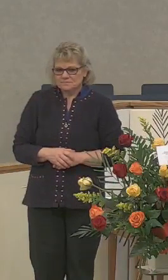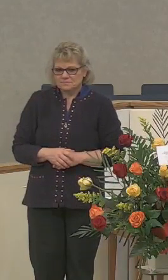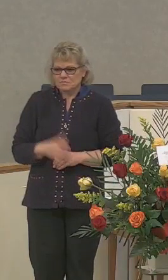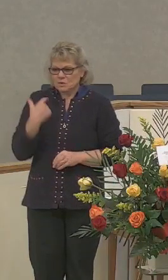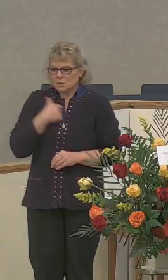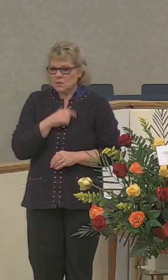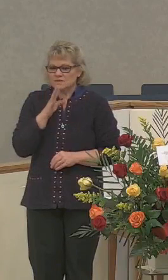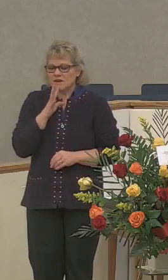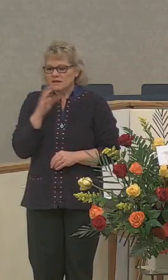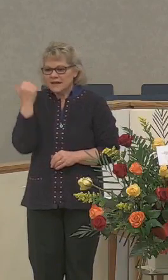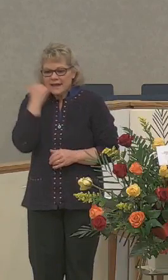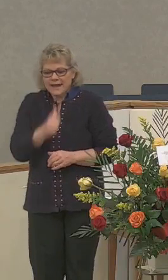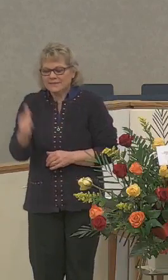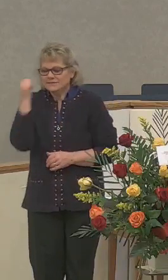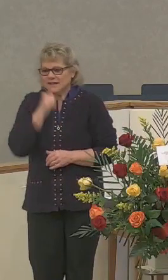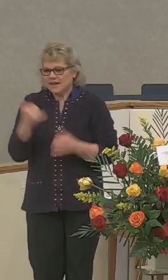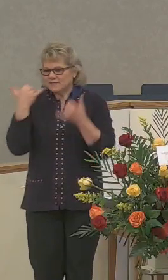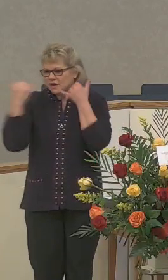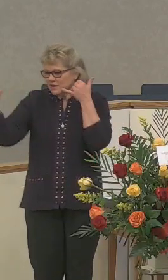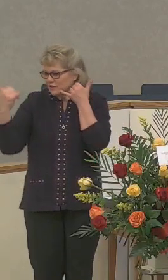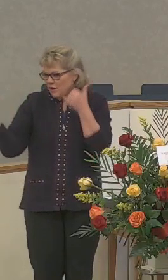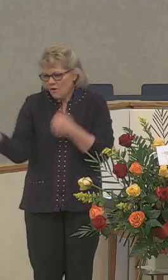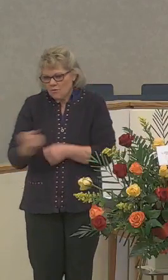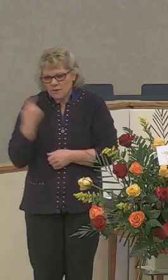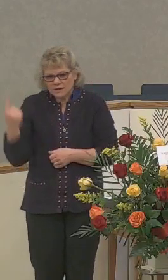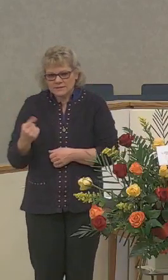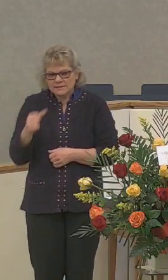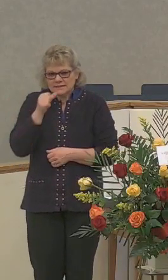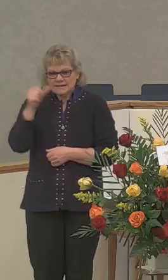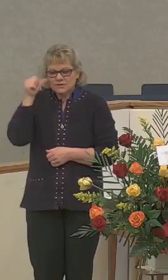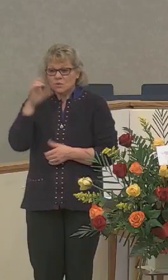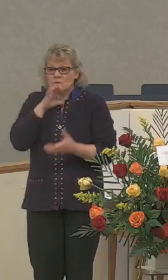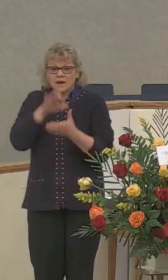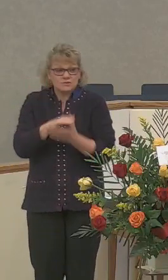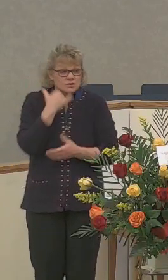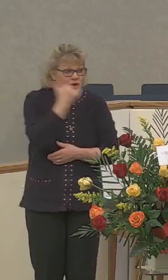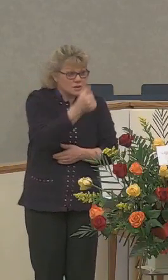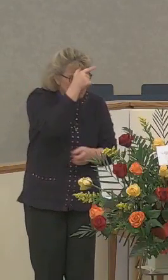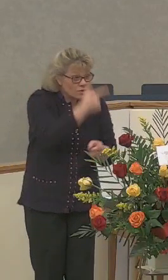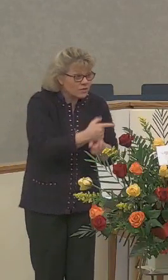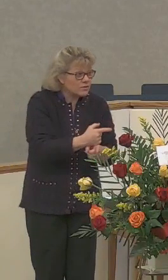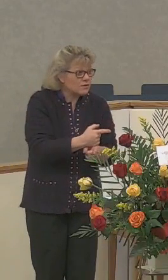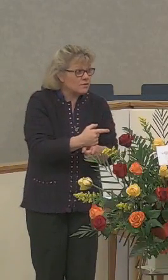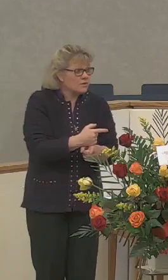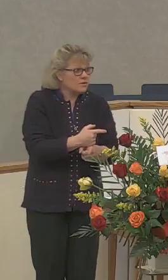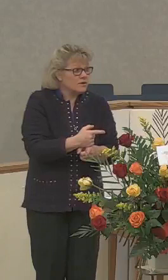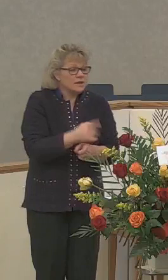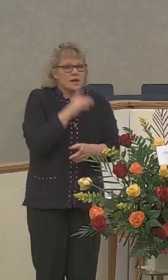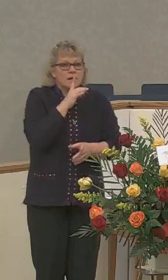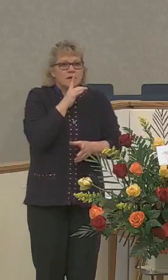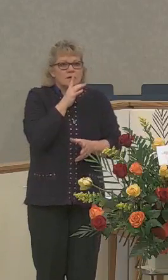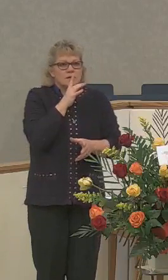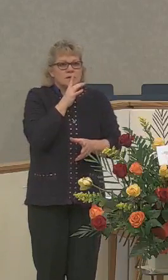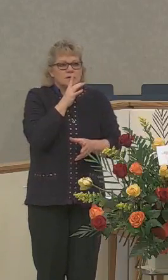We talked every day on the phone. Yesterday, my wife said, "Did you call your brother?" And then she